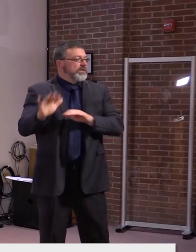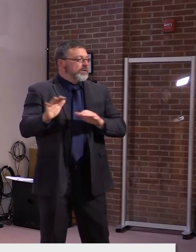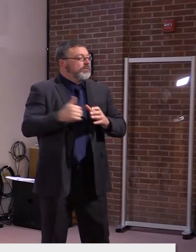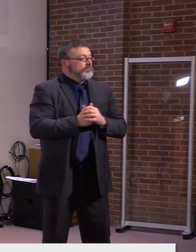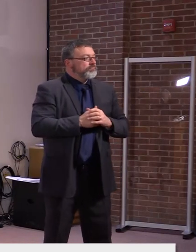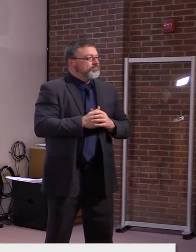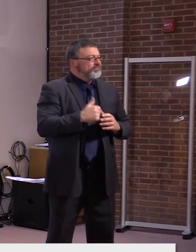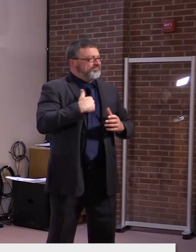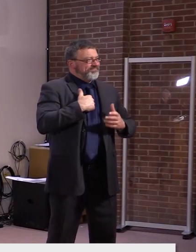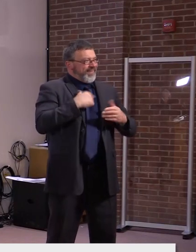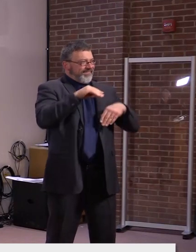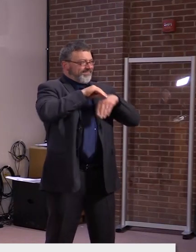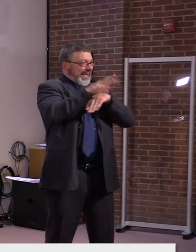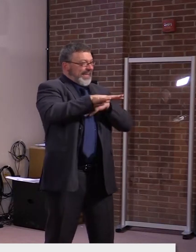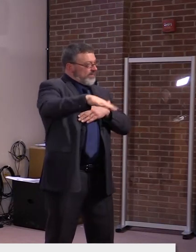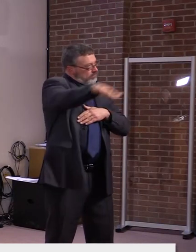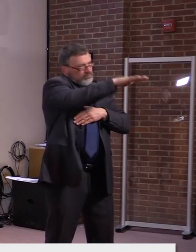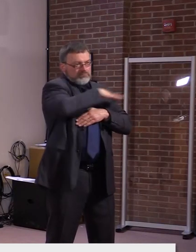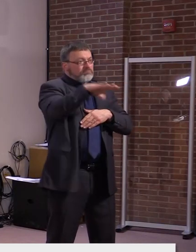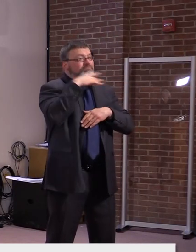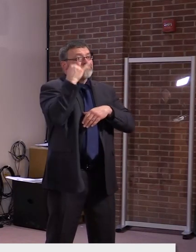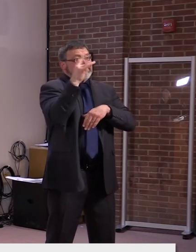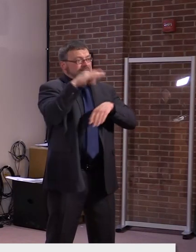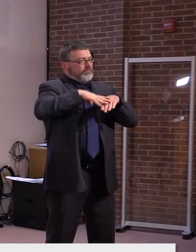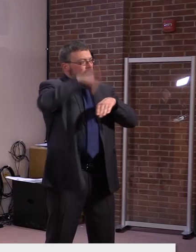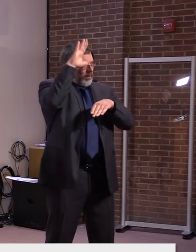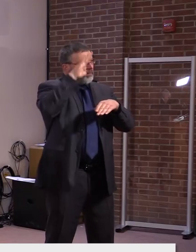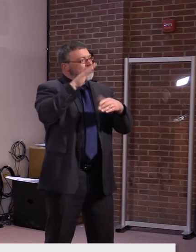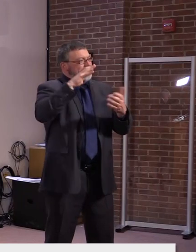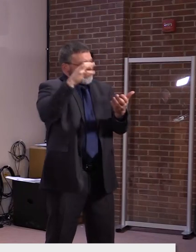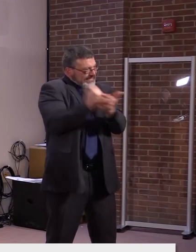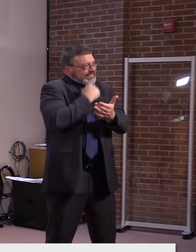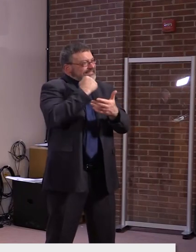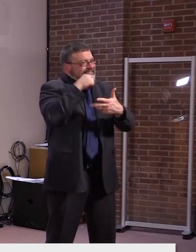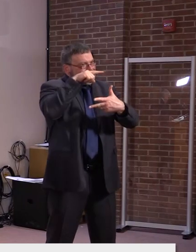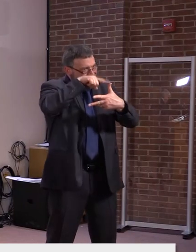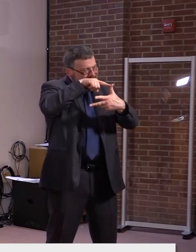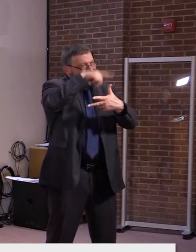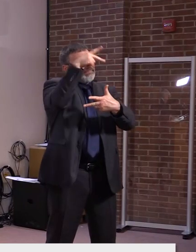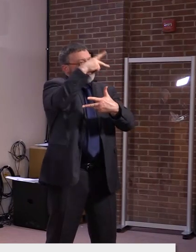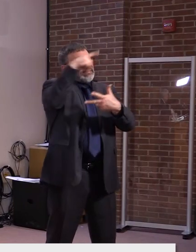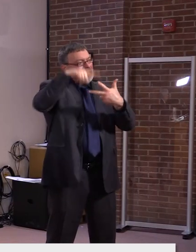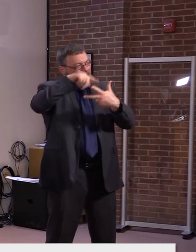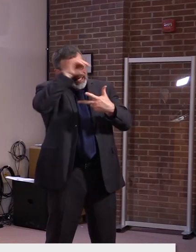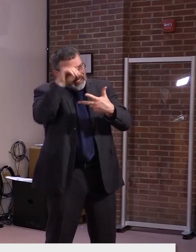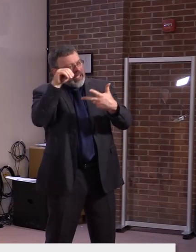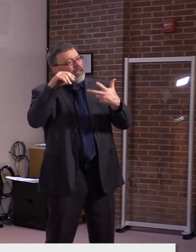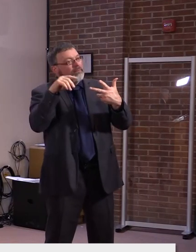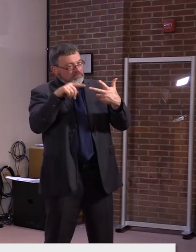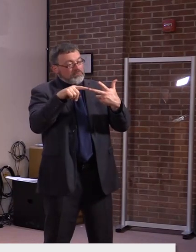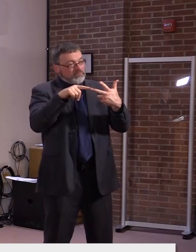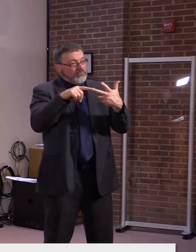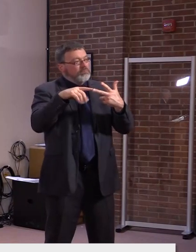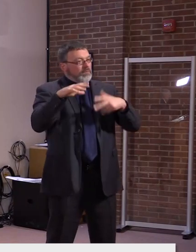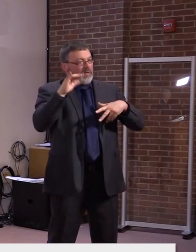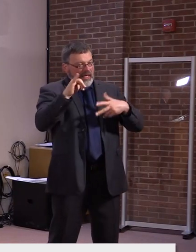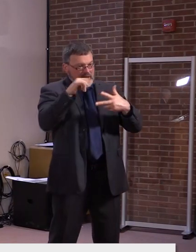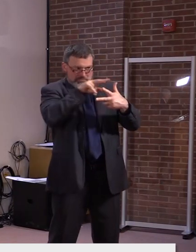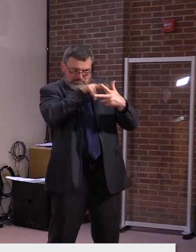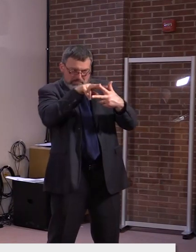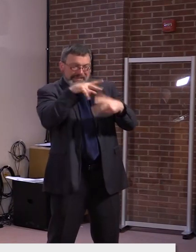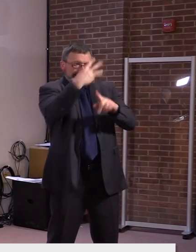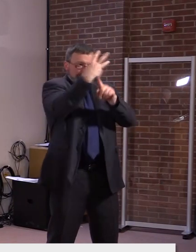18 years and older and who received a Moderna or Pfizer 6 months ago or longer get a